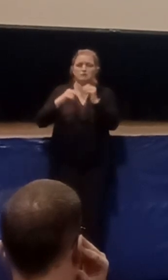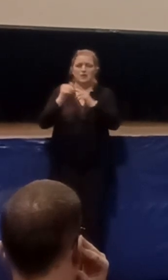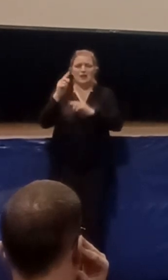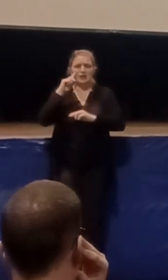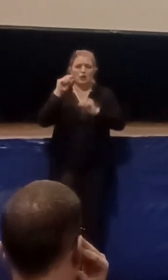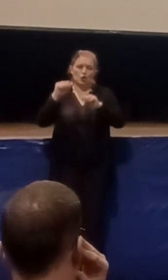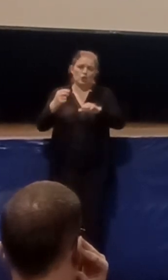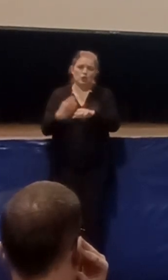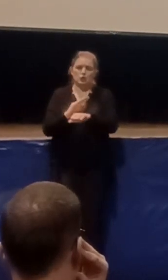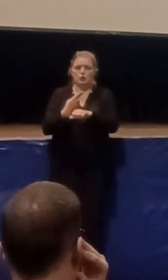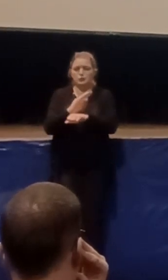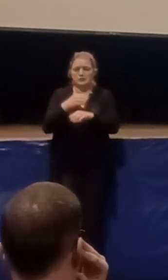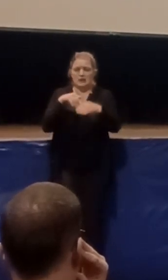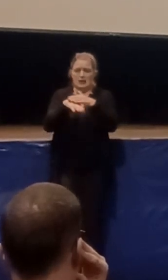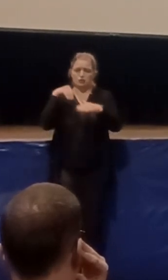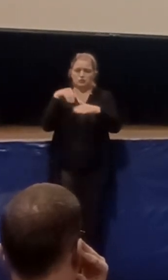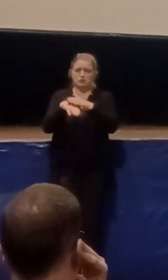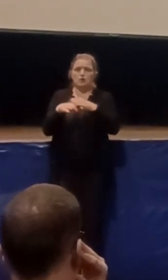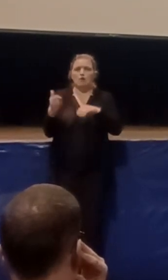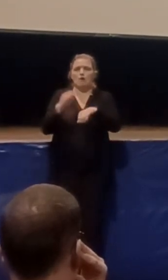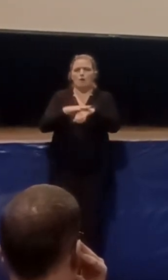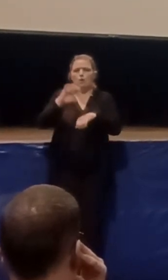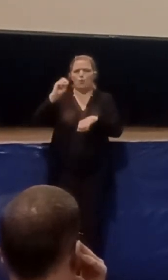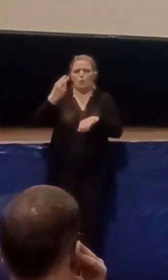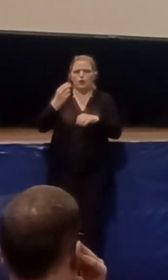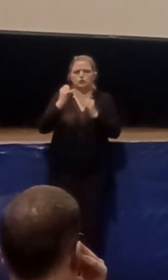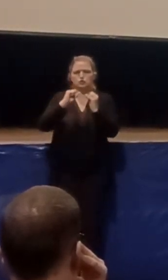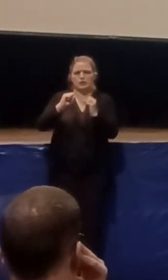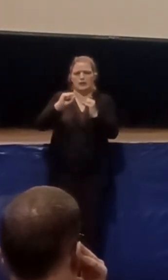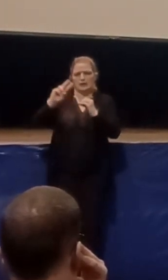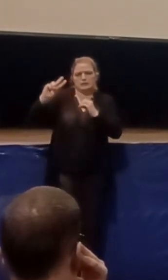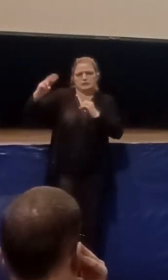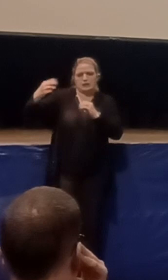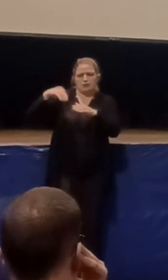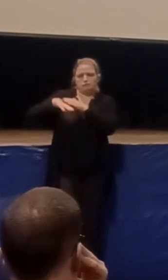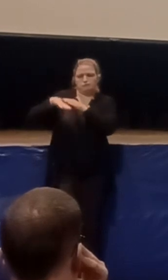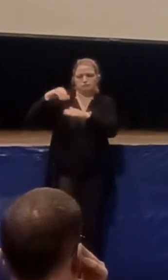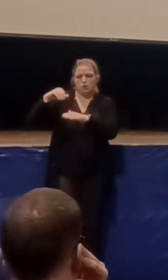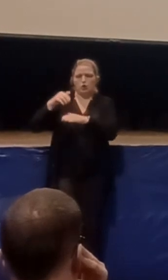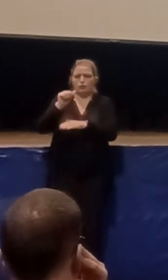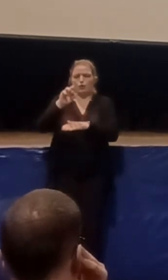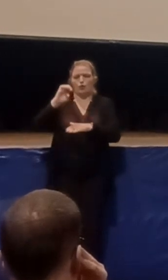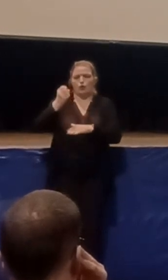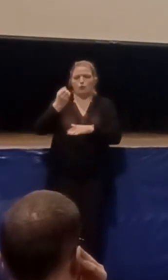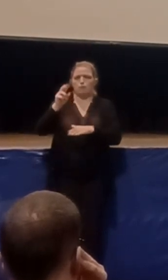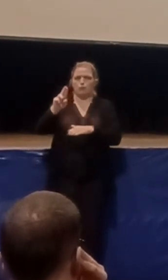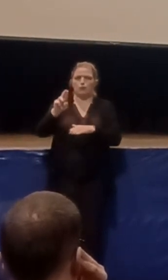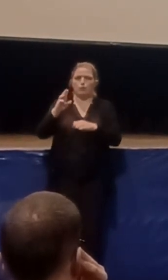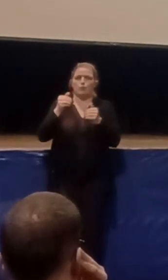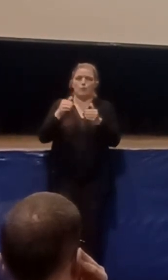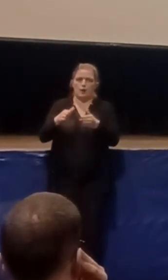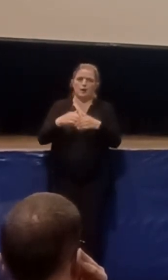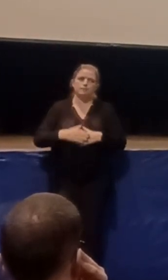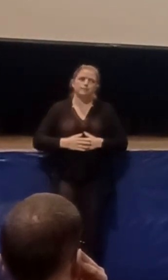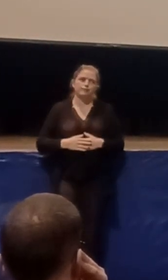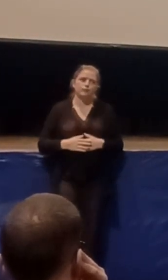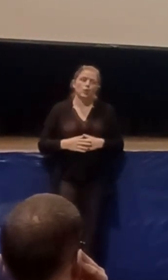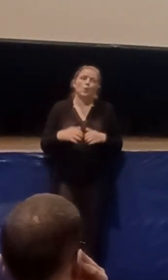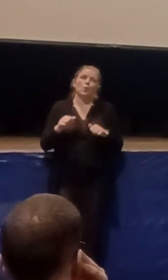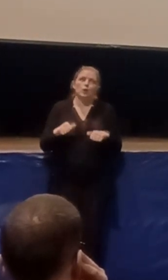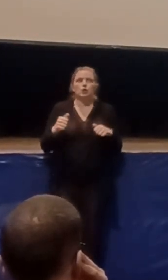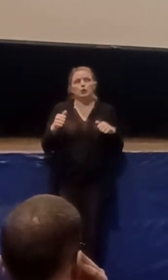use an entrance exit on Washington Street and then a second one on the Arbor Way. And that, and it's, we could